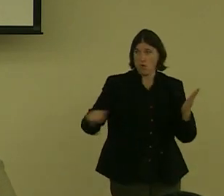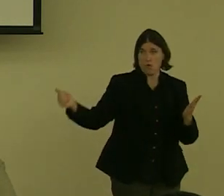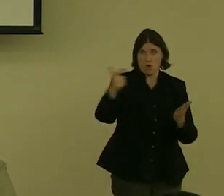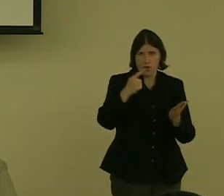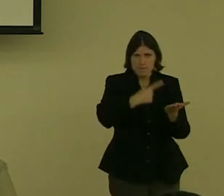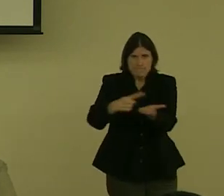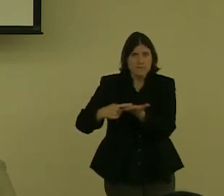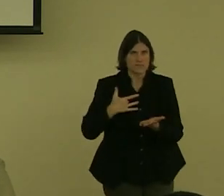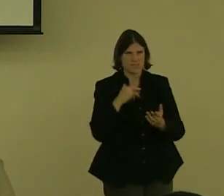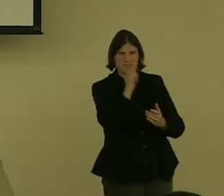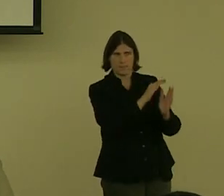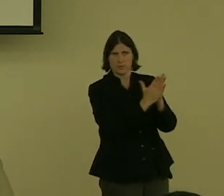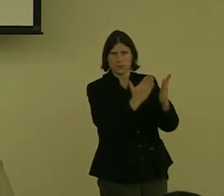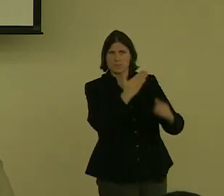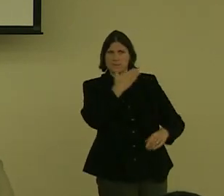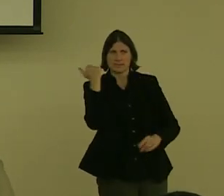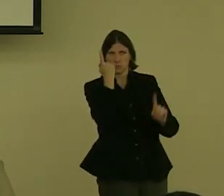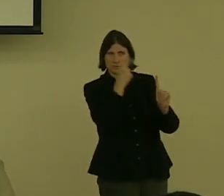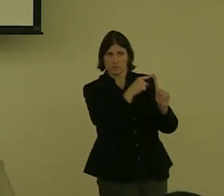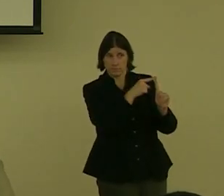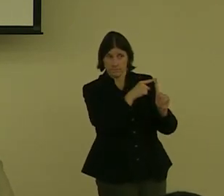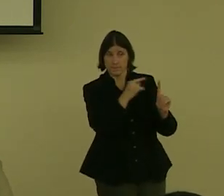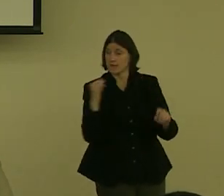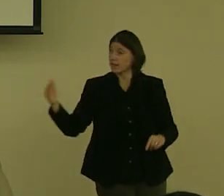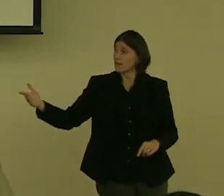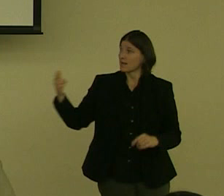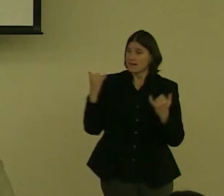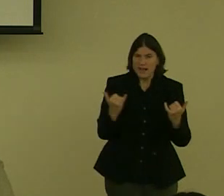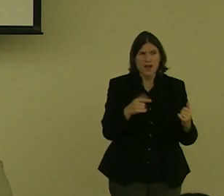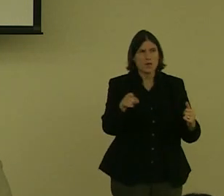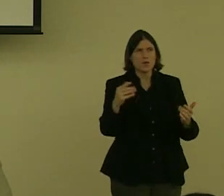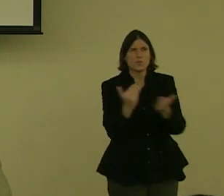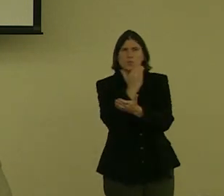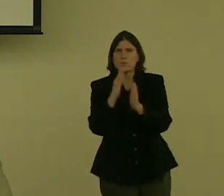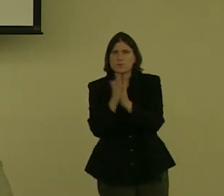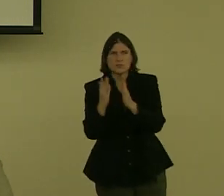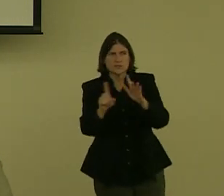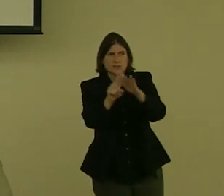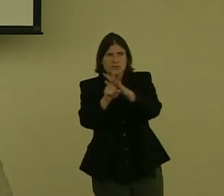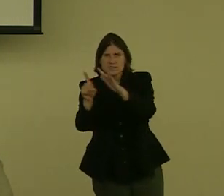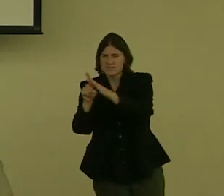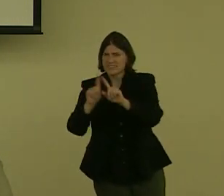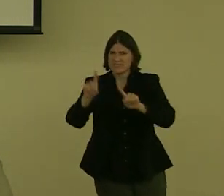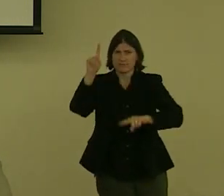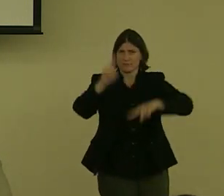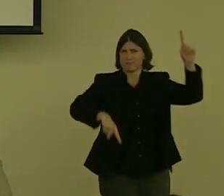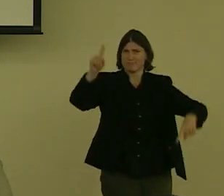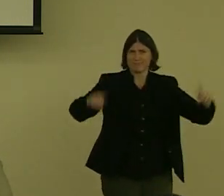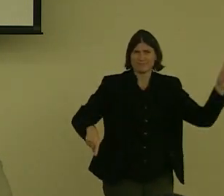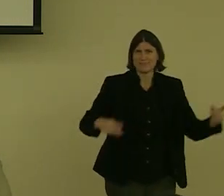Youngblood? No, it cannot. And then they knock it down, Karen. Could it be Persepolis?